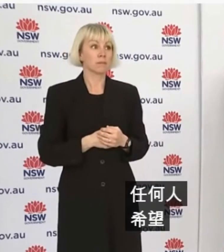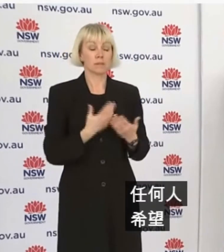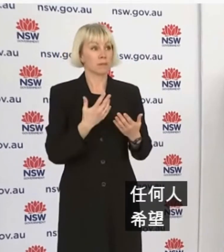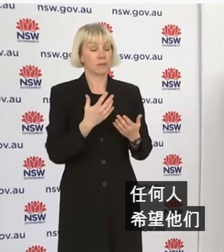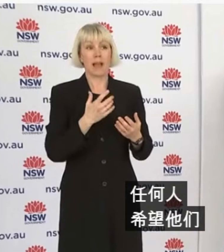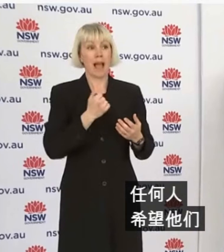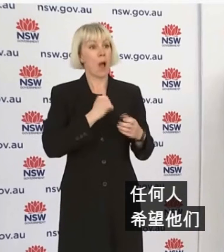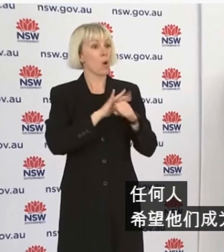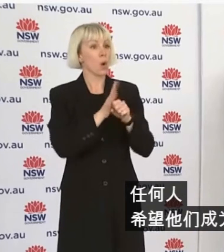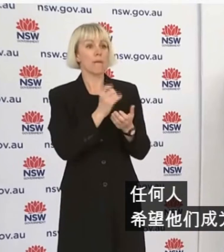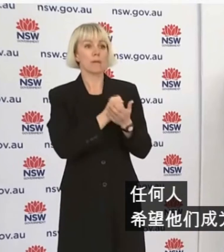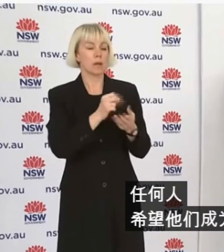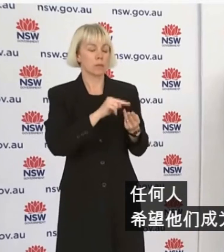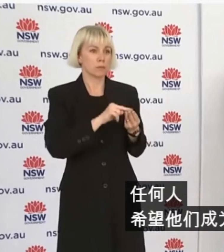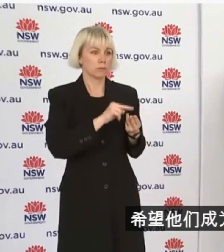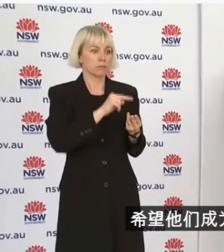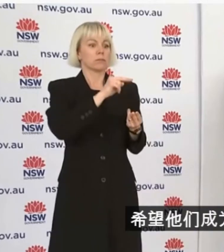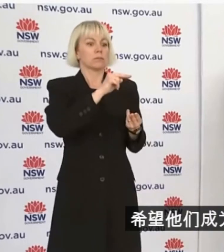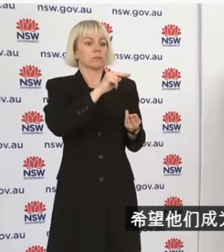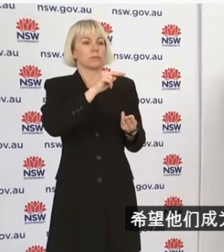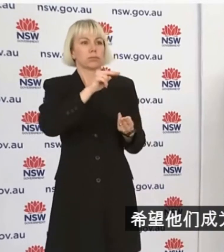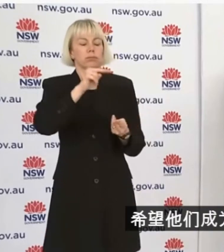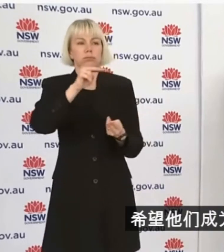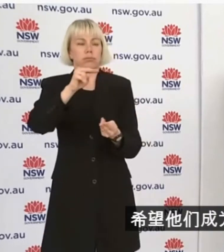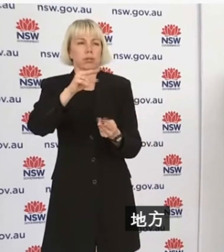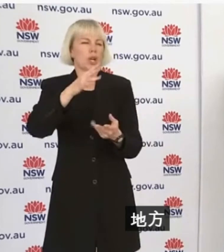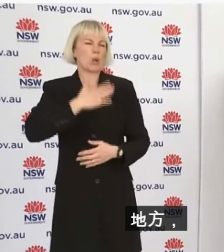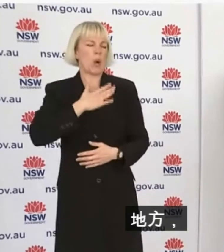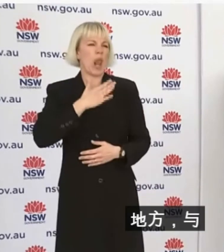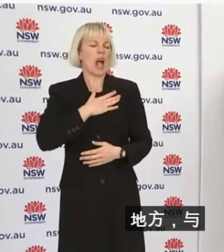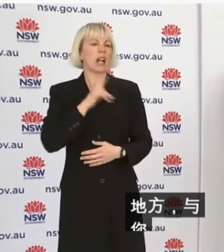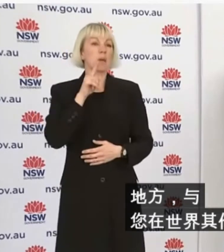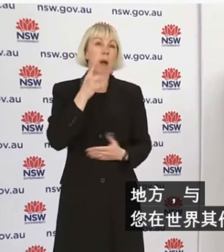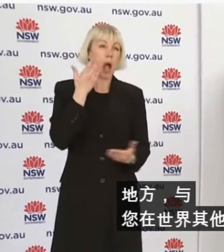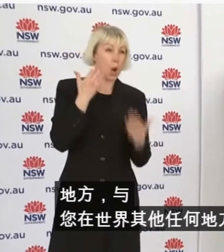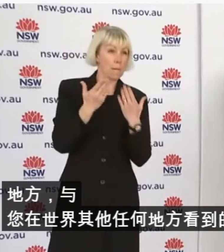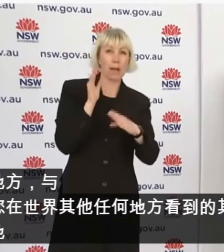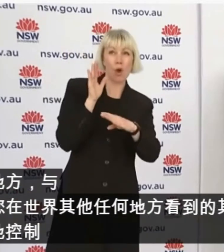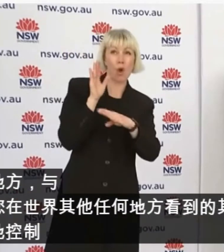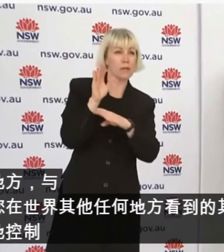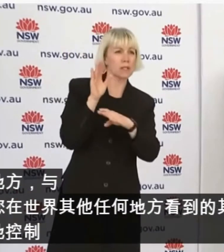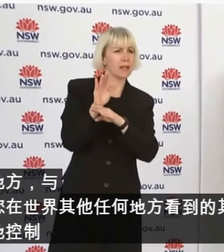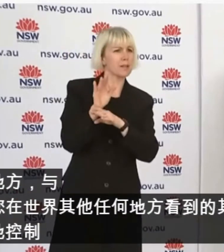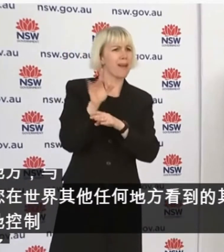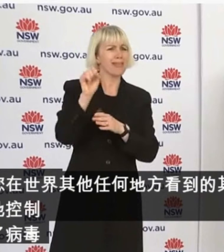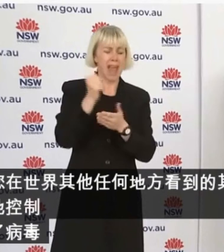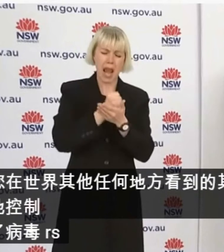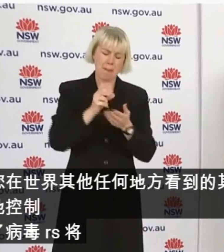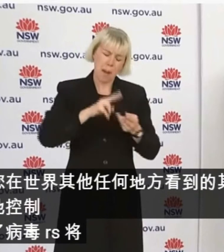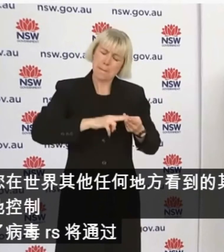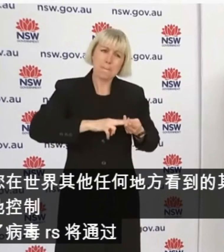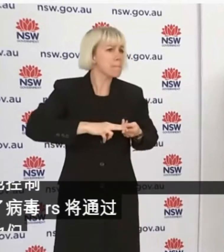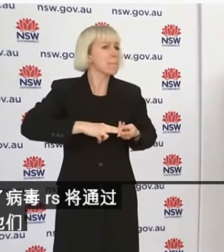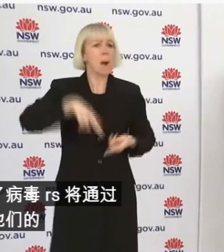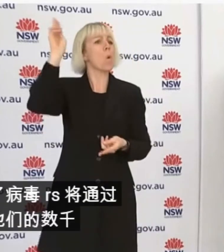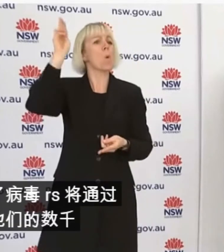wants them to be, we've done well holding the virus at bay to date compared to other places in the world. You look at anywhere else in the world and the case numbers